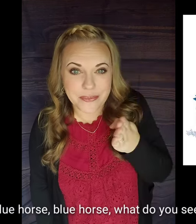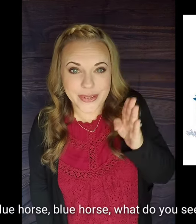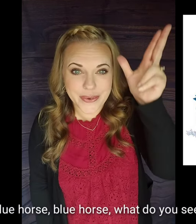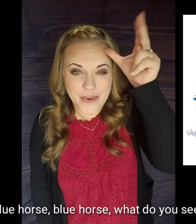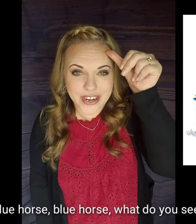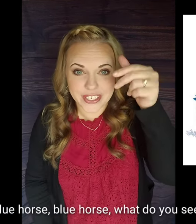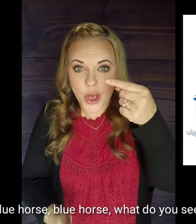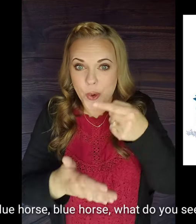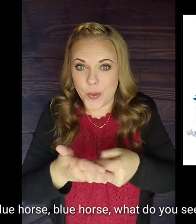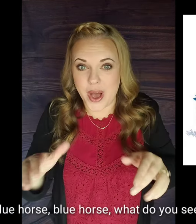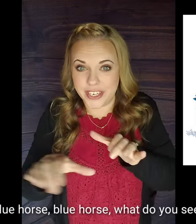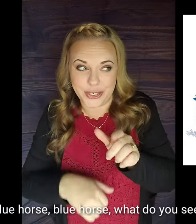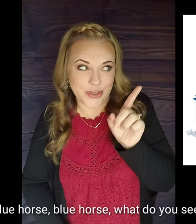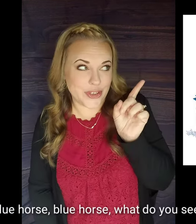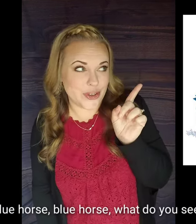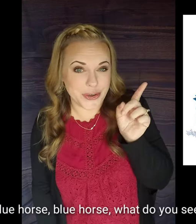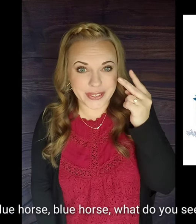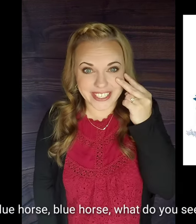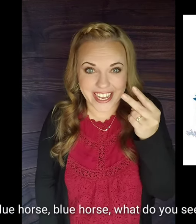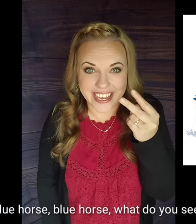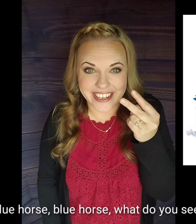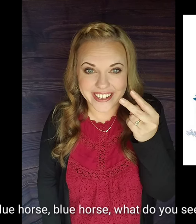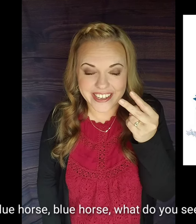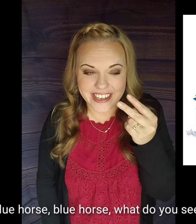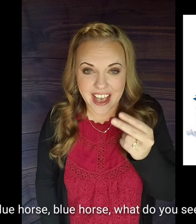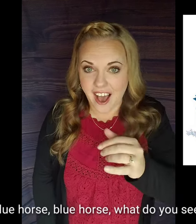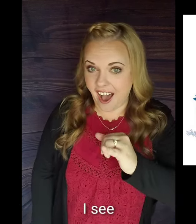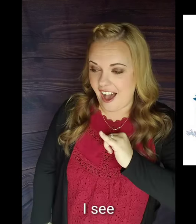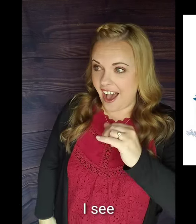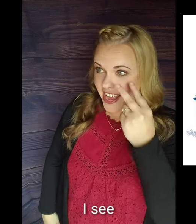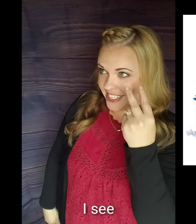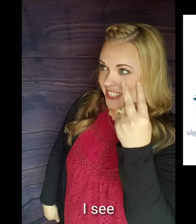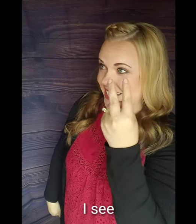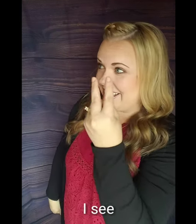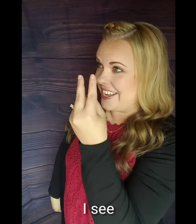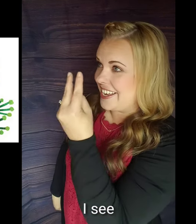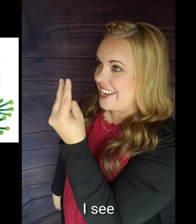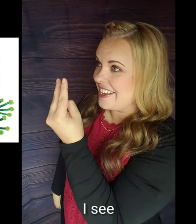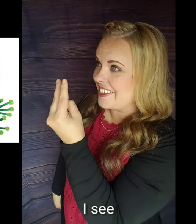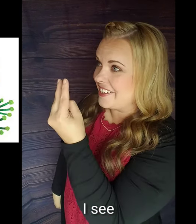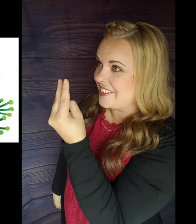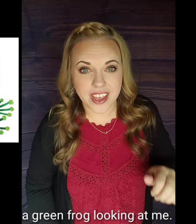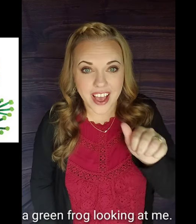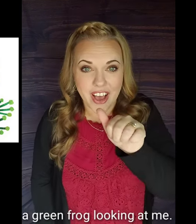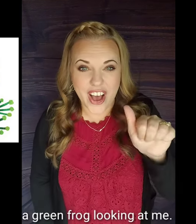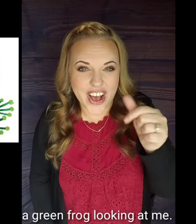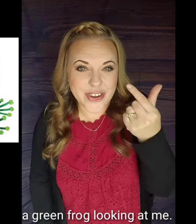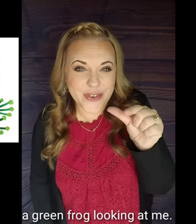Blue horse, what do you see? I see a